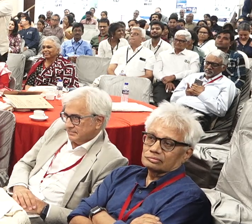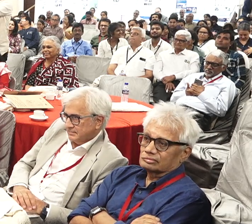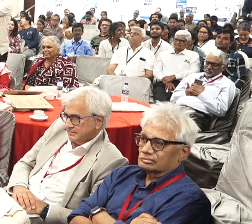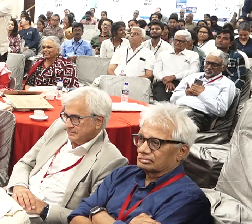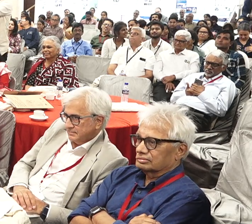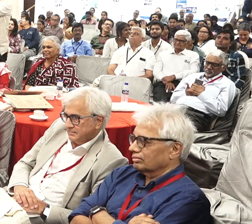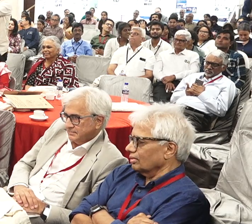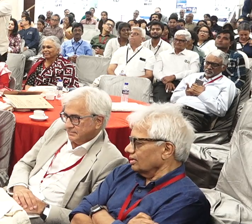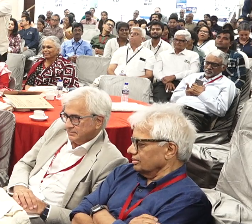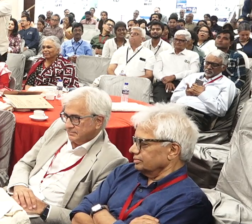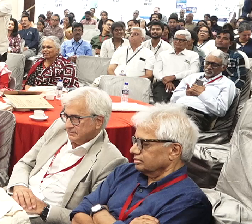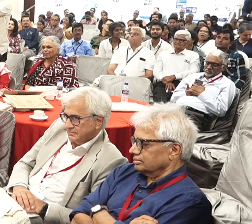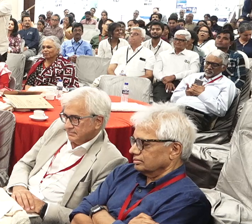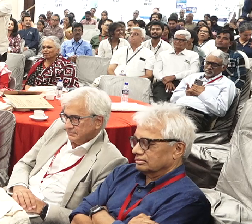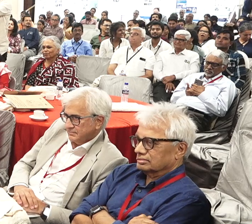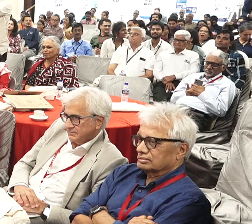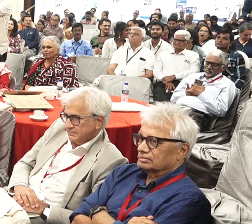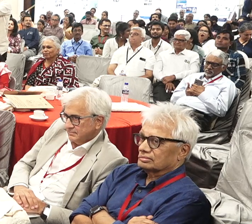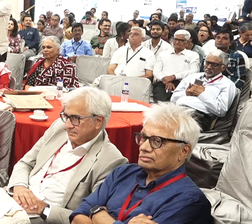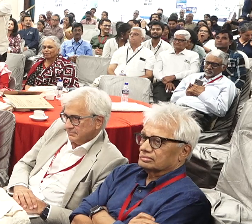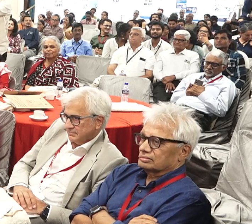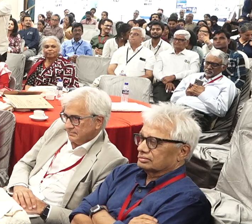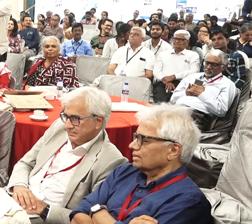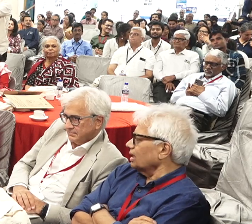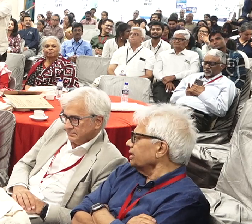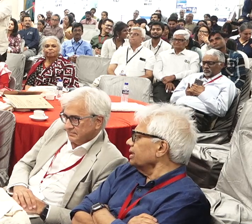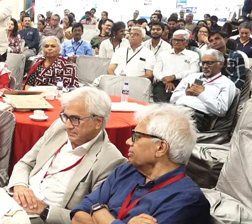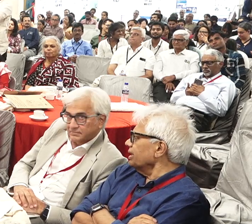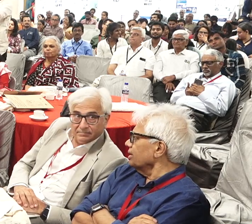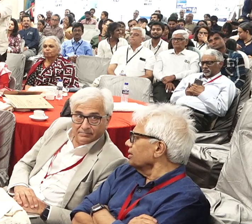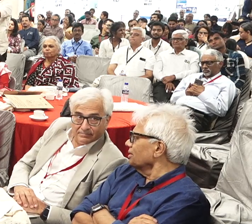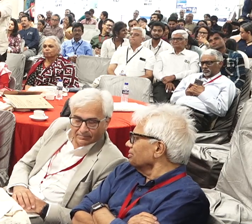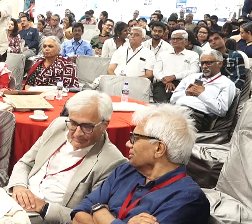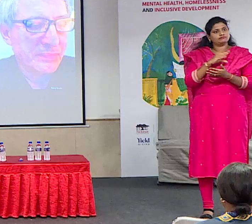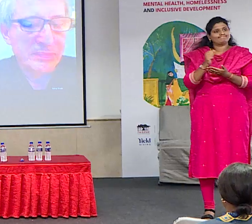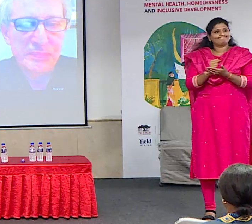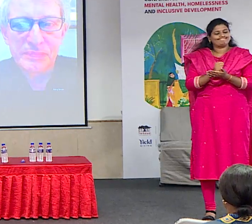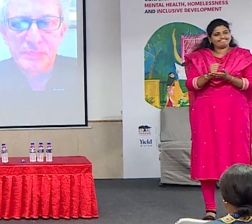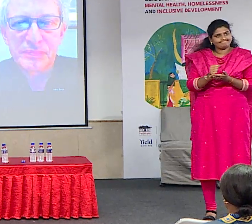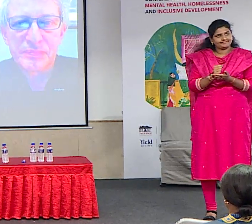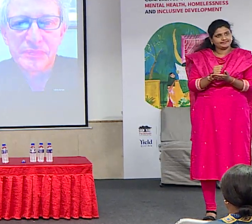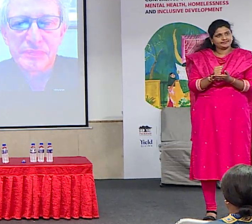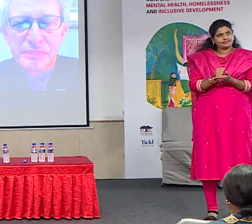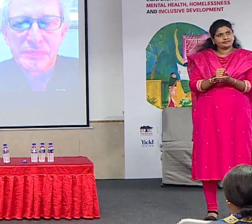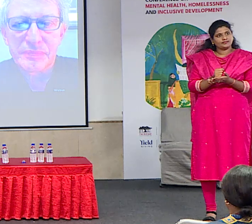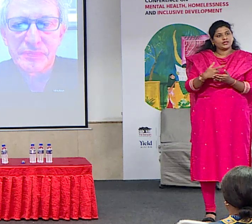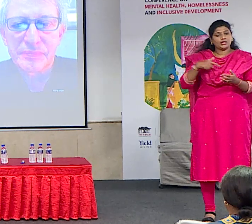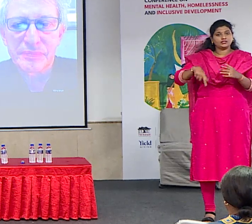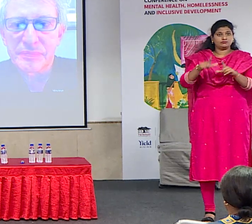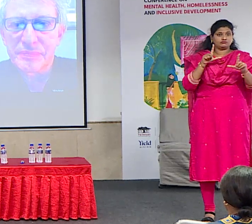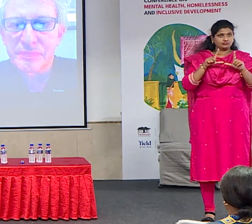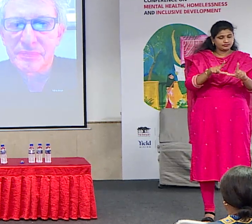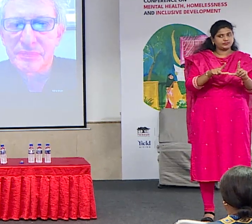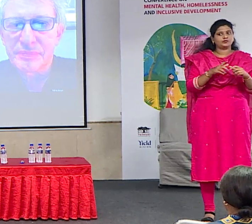in terms of implementation of knowledge and practice in taking evidence and doing